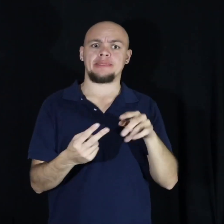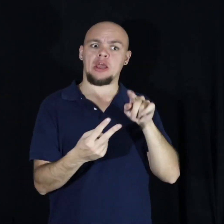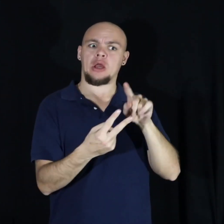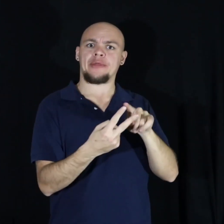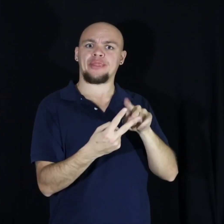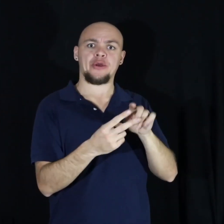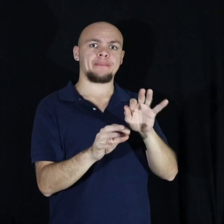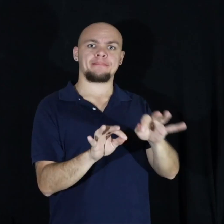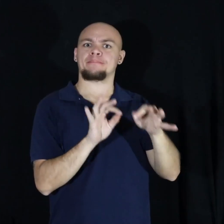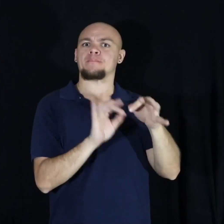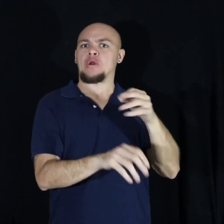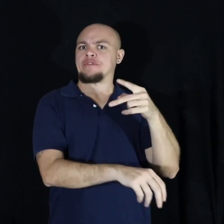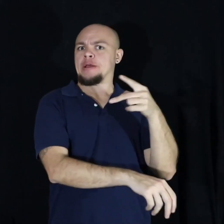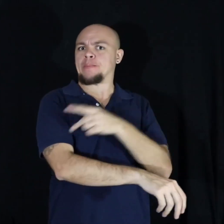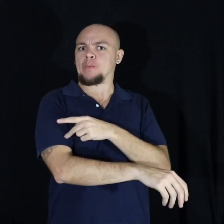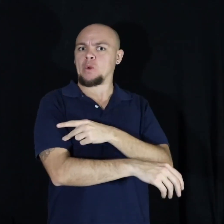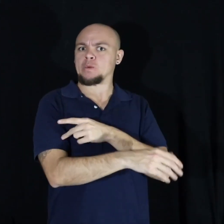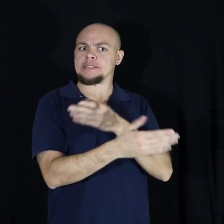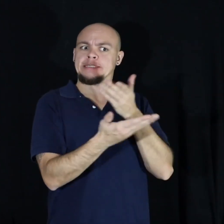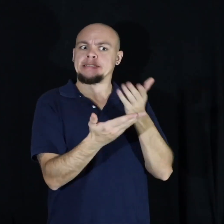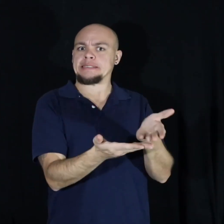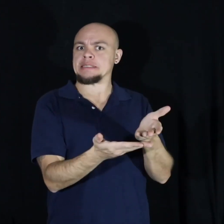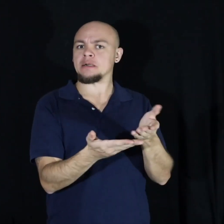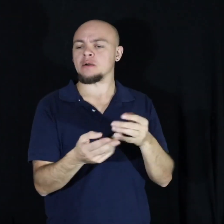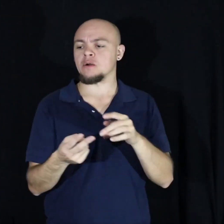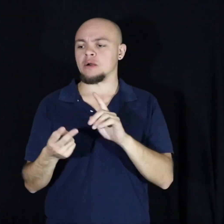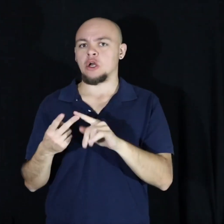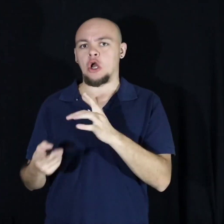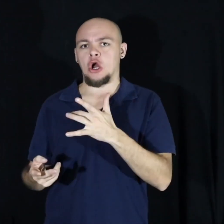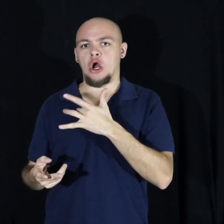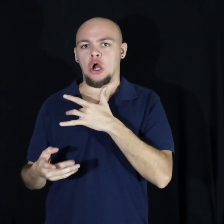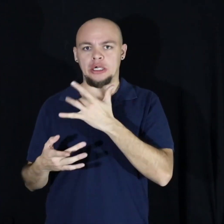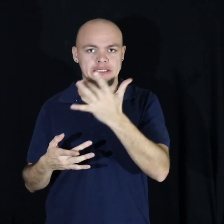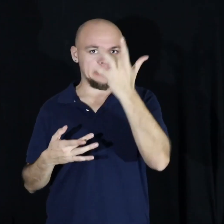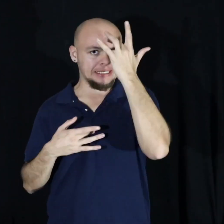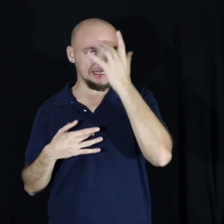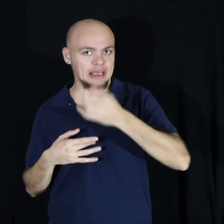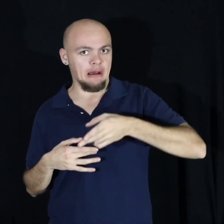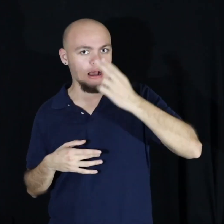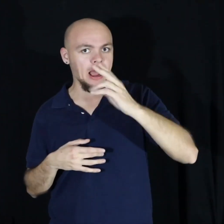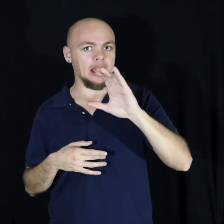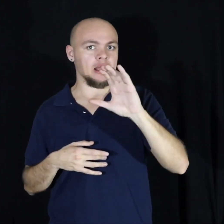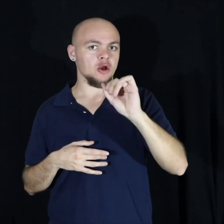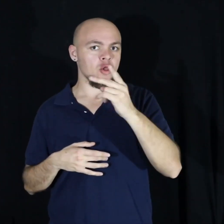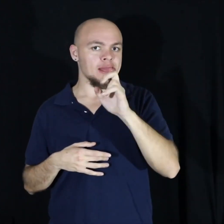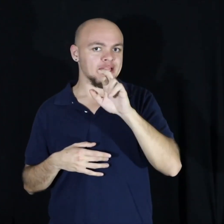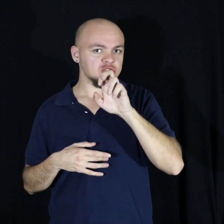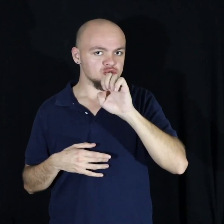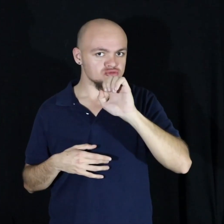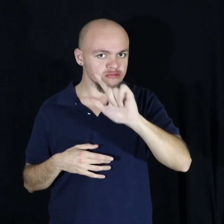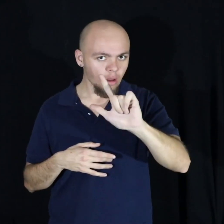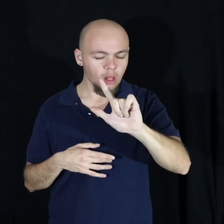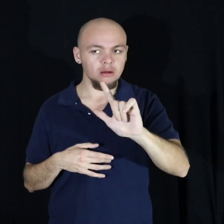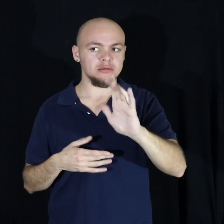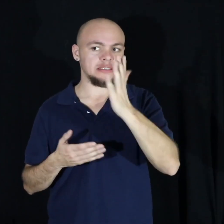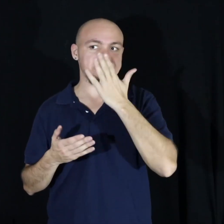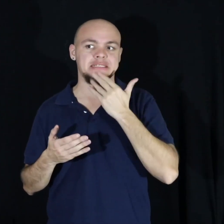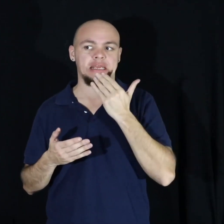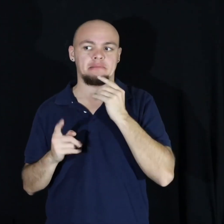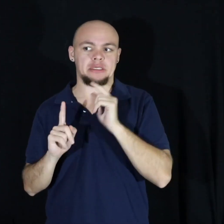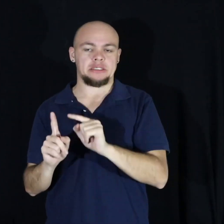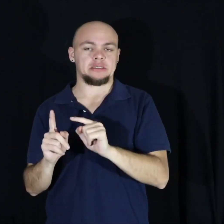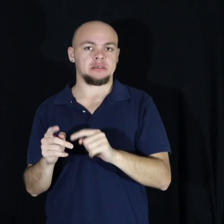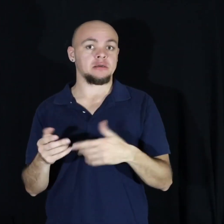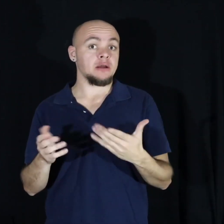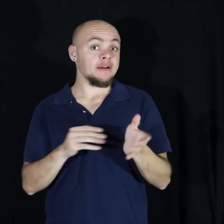perfect source of protein, or they cause heart disease, high cholesterol, and diabetes. We're often told